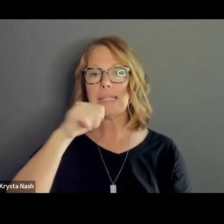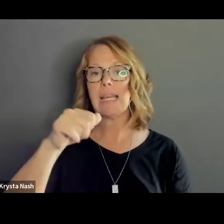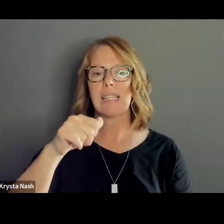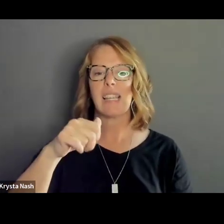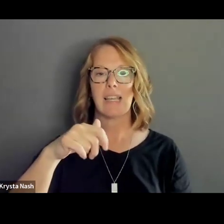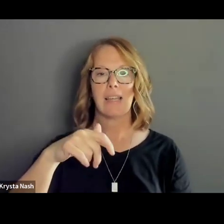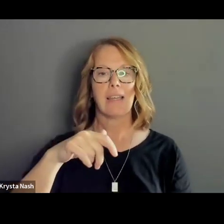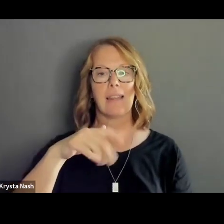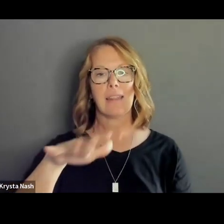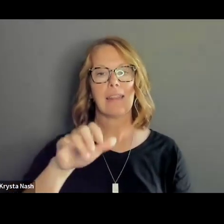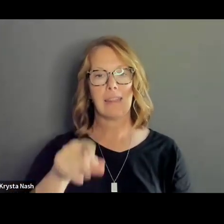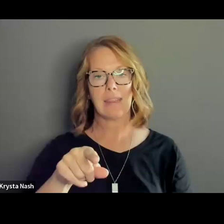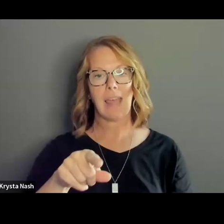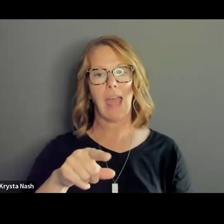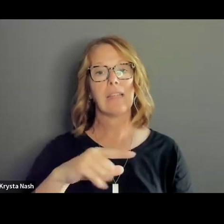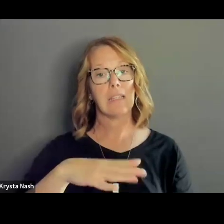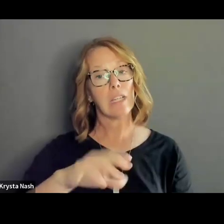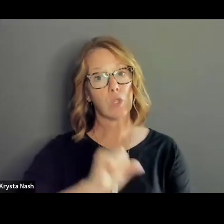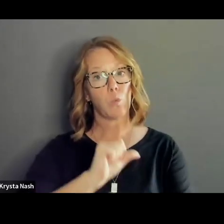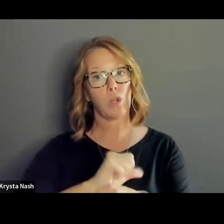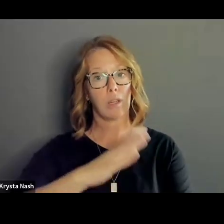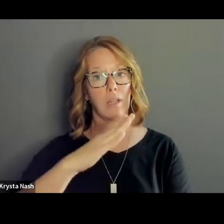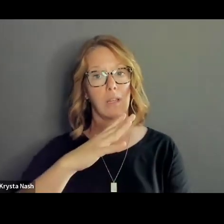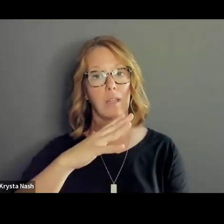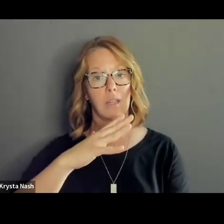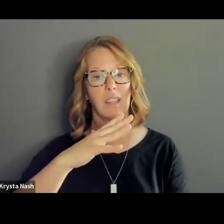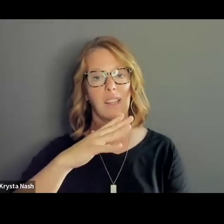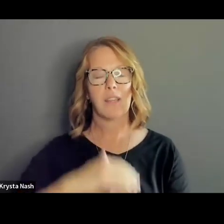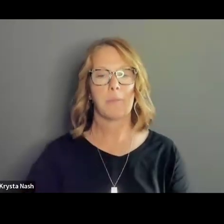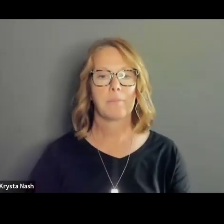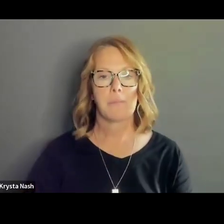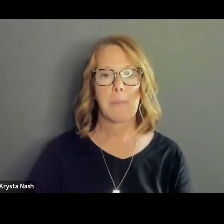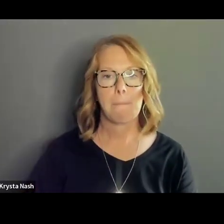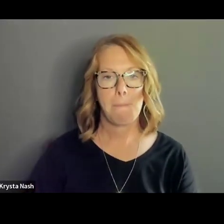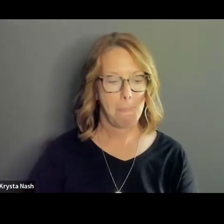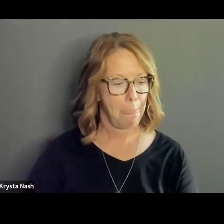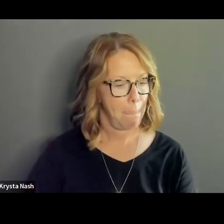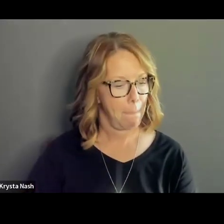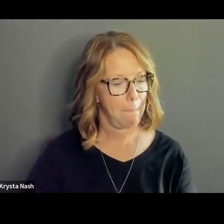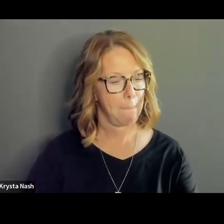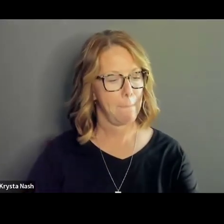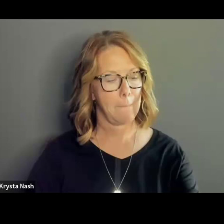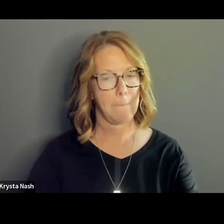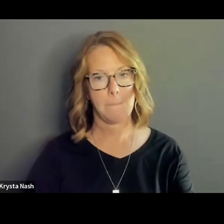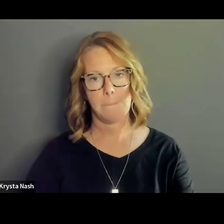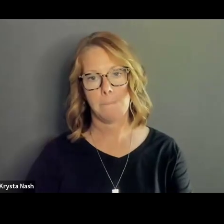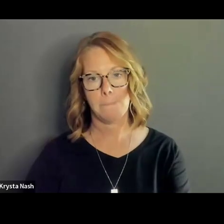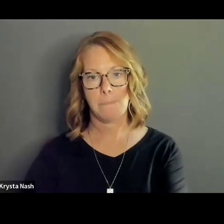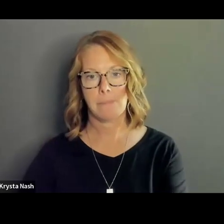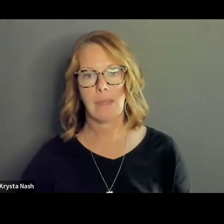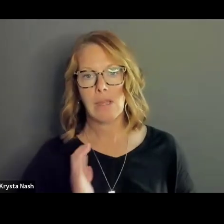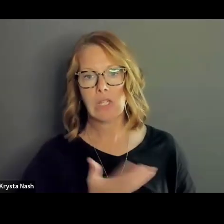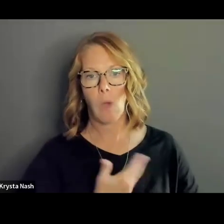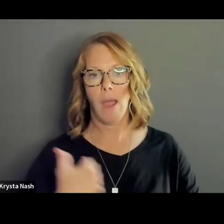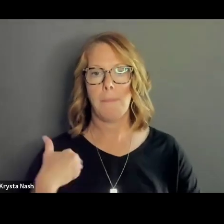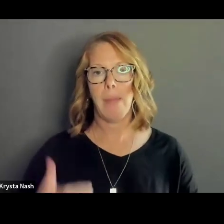Relax is not like this. This takes me effort to do that. I can feel that, you know, causing my hand to do that. So our bodies